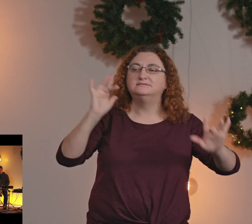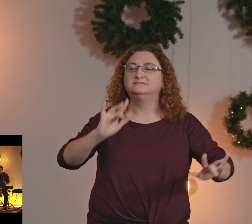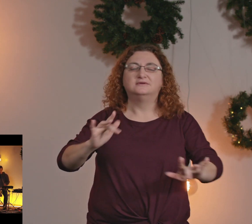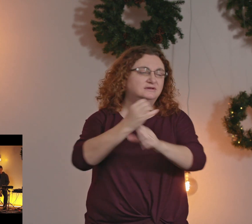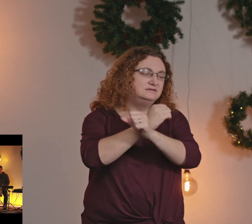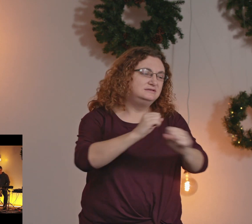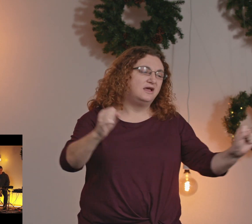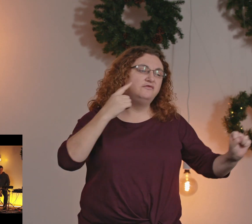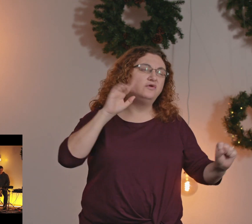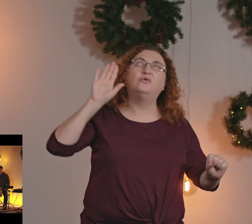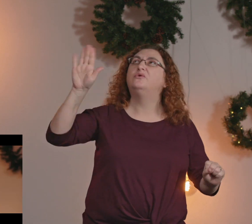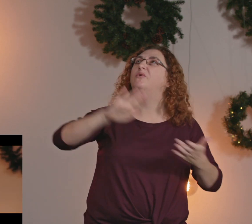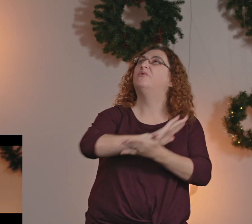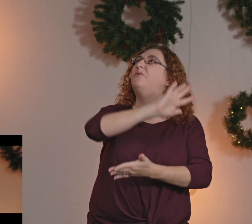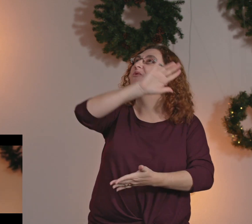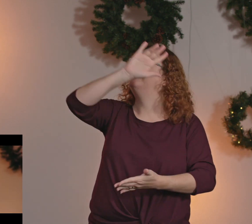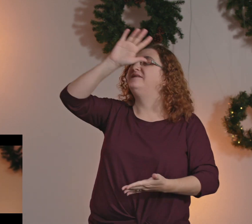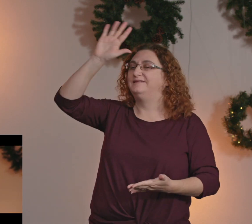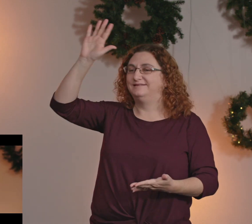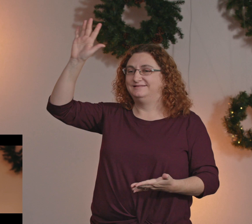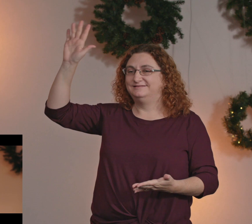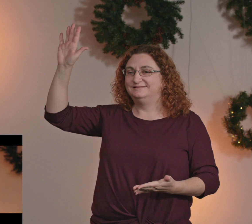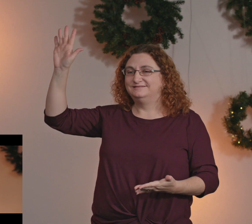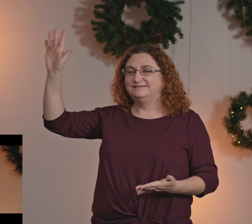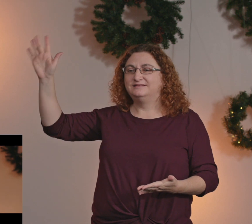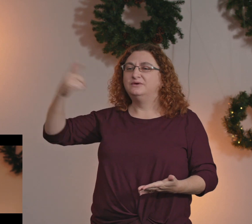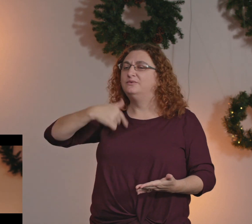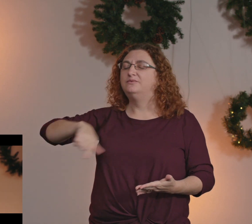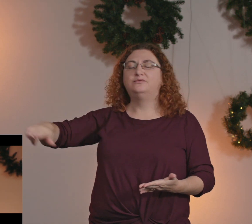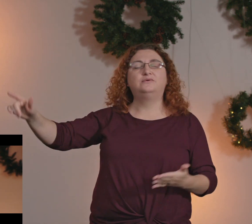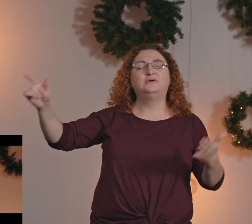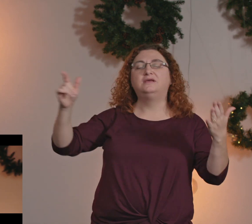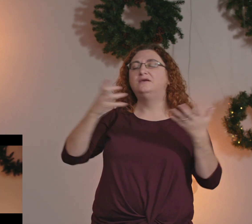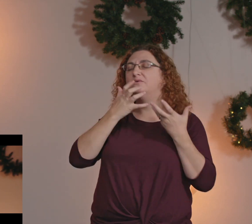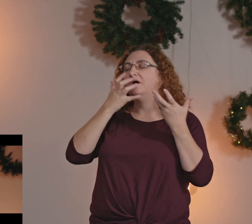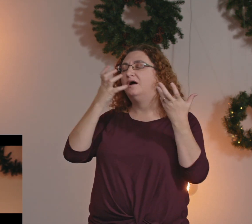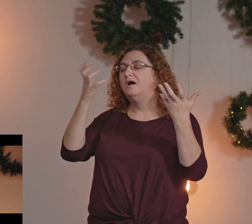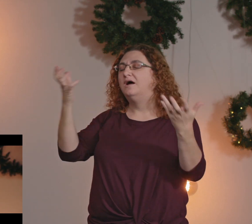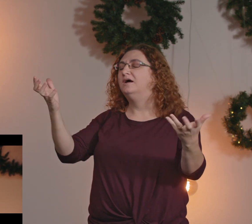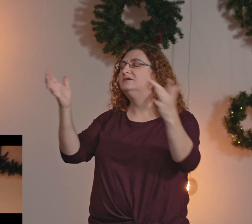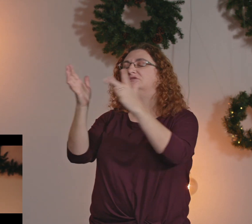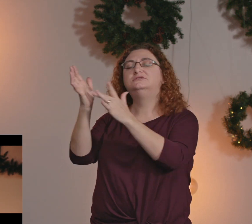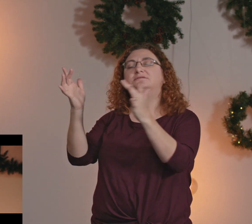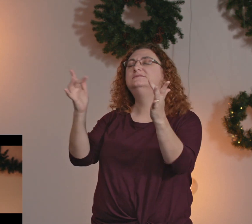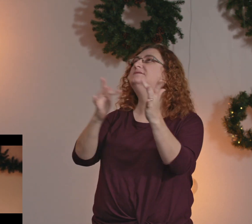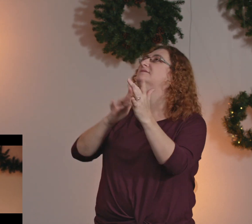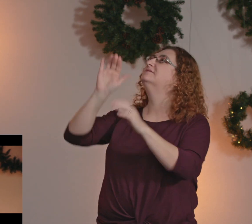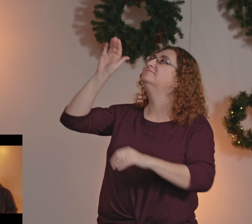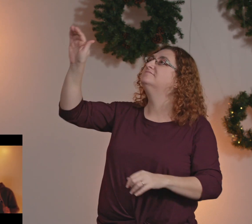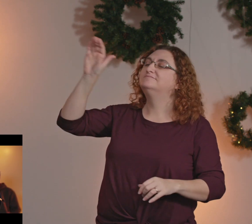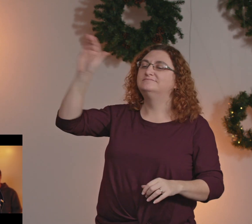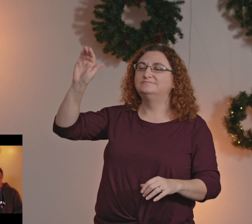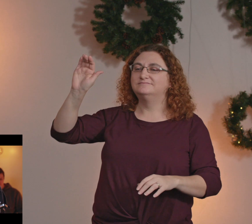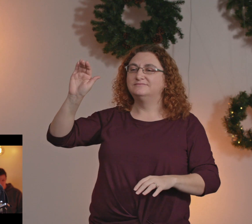rescued for your glory. And when we cry, Jesus, set